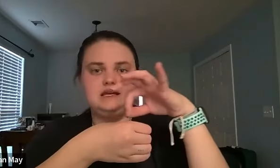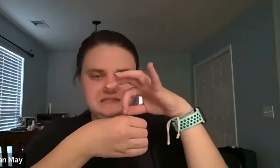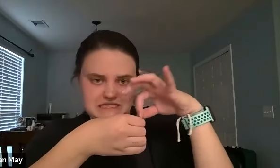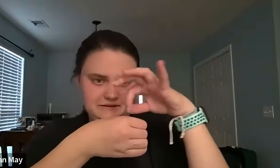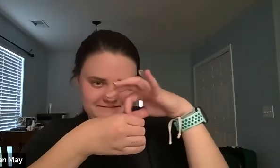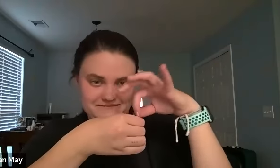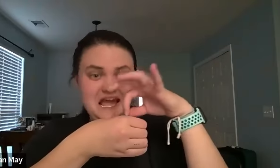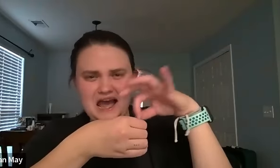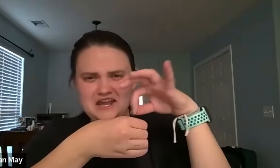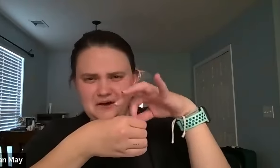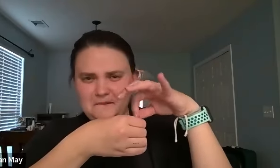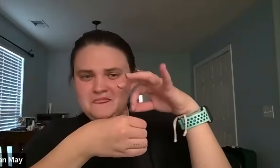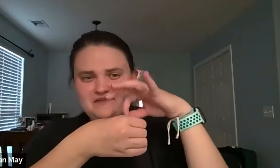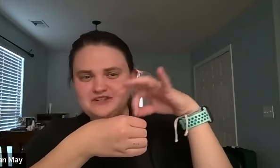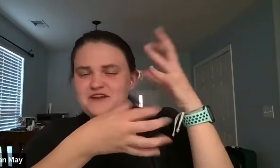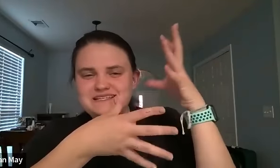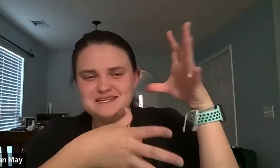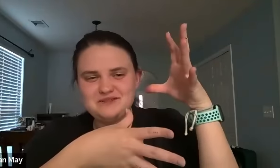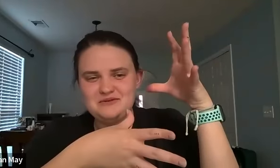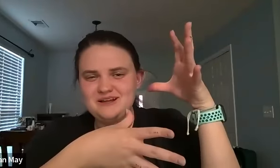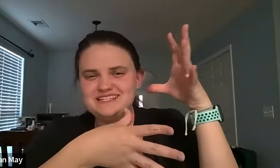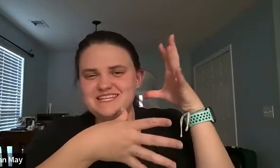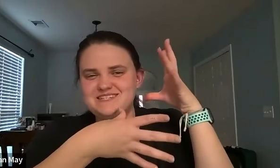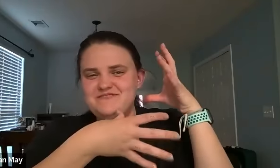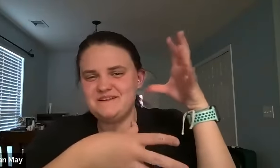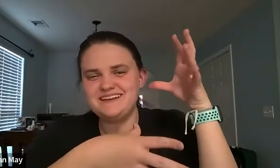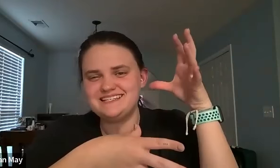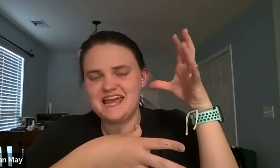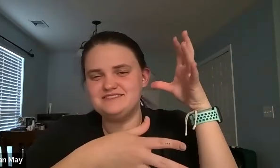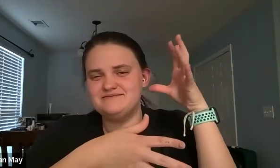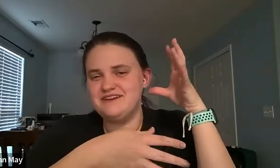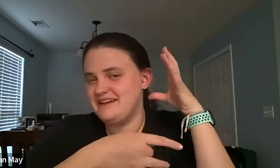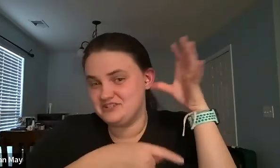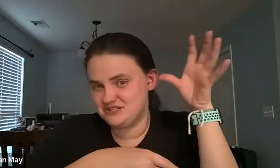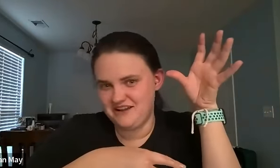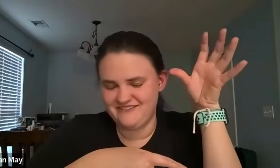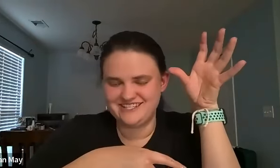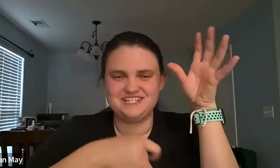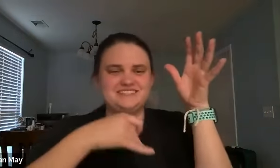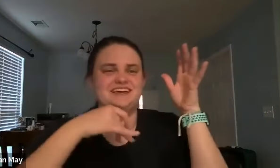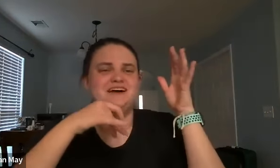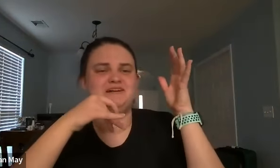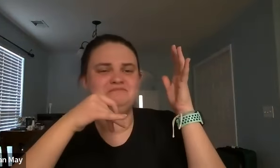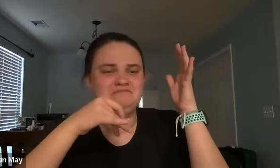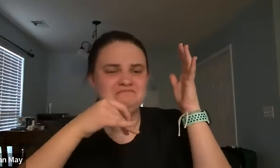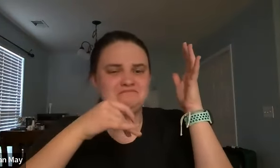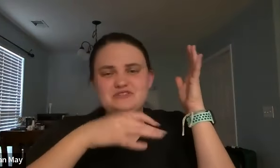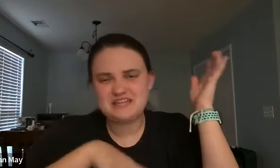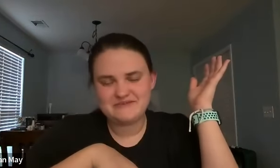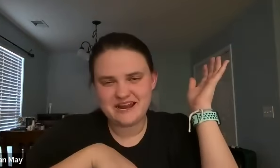is tea. Yeah, I know. There's very similar ones, and it's very easy to have some very interesting conversations. Most of the time whenever